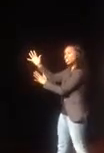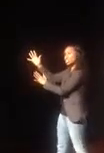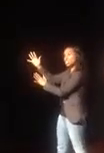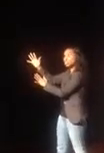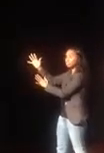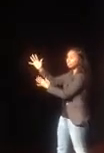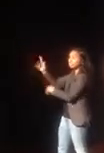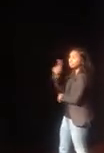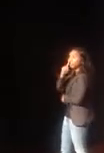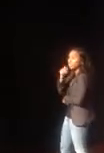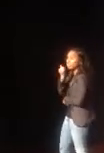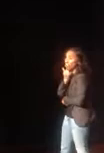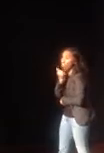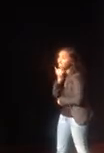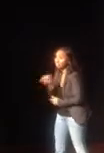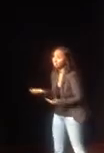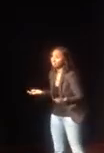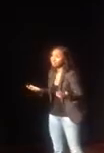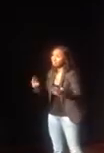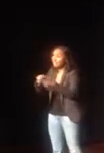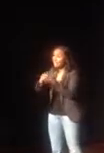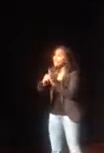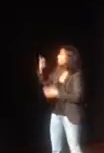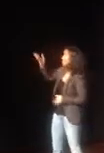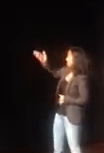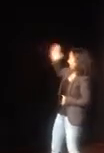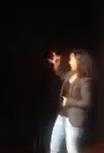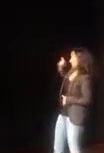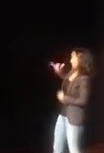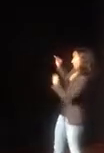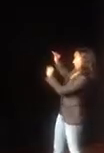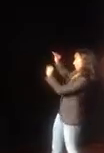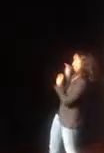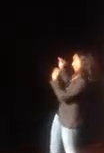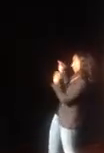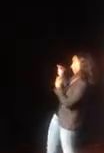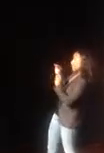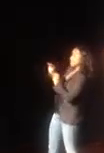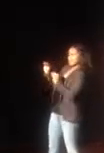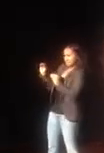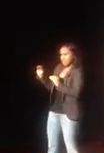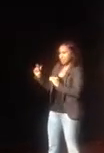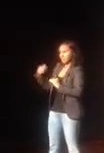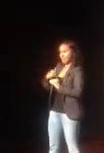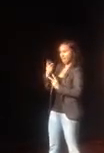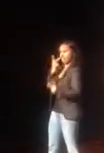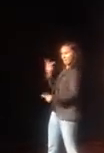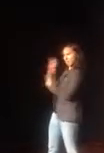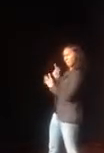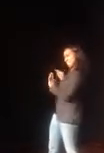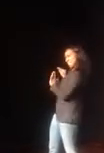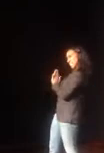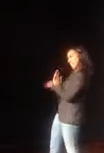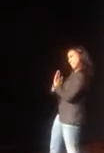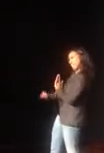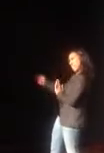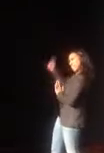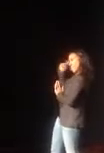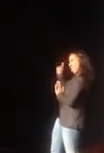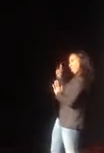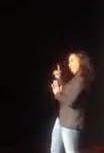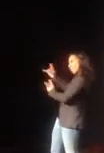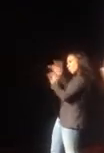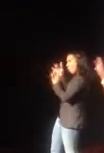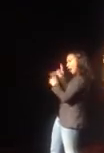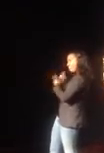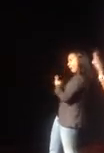18. But obviously the Lord is not done with me. And in retrospect, I see that my childhood prepared me to defeat future catastrophes. And